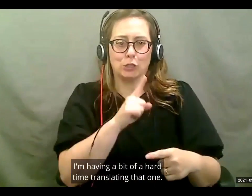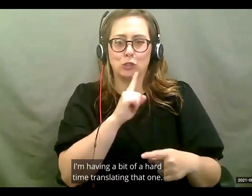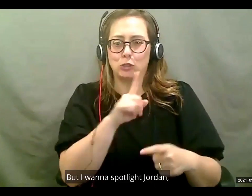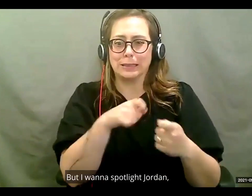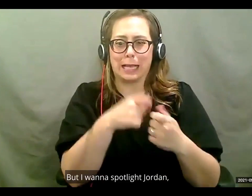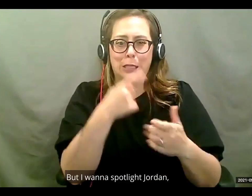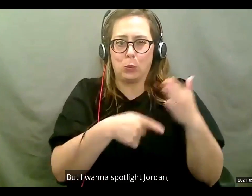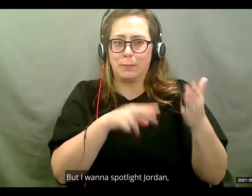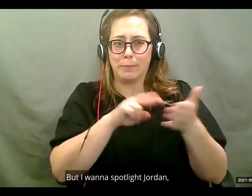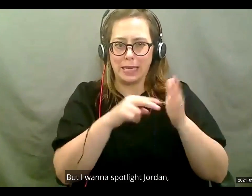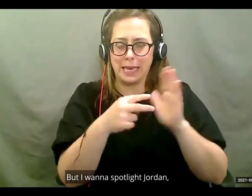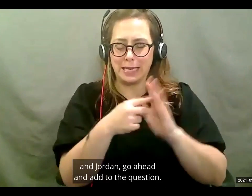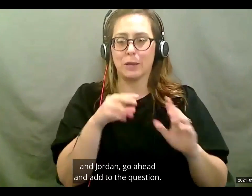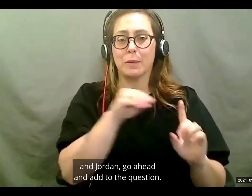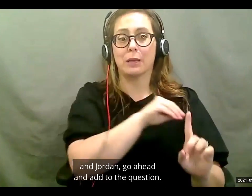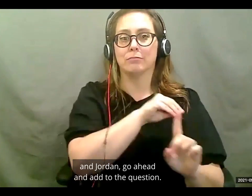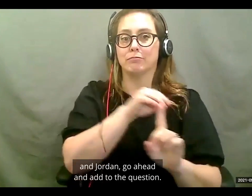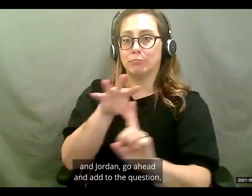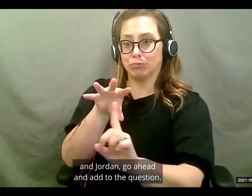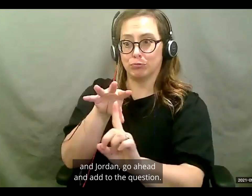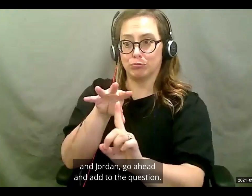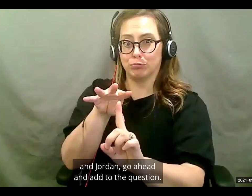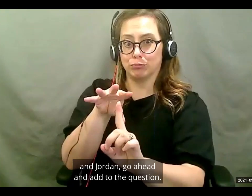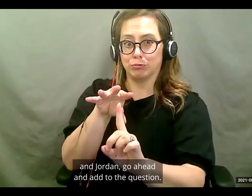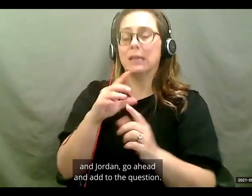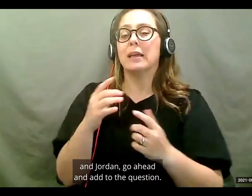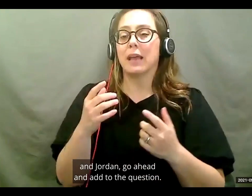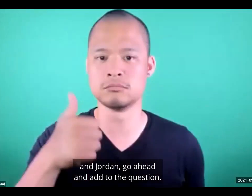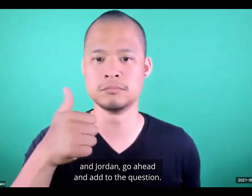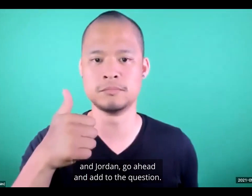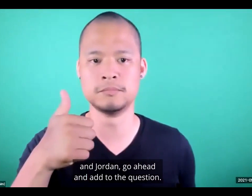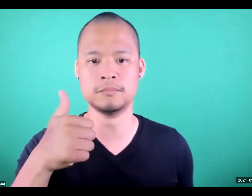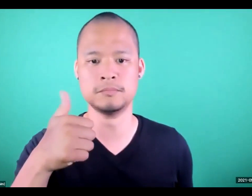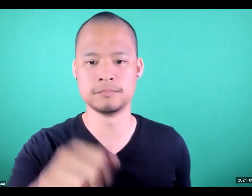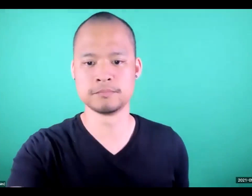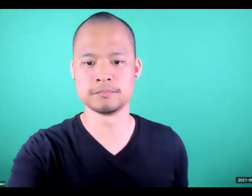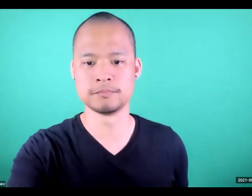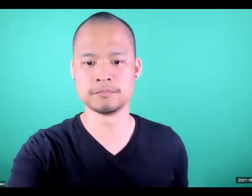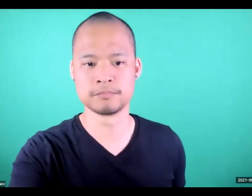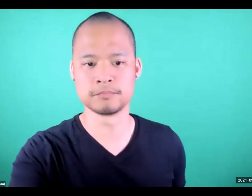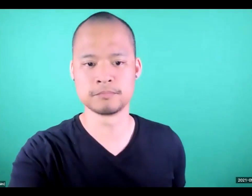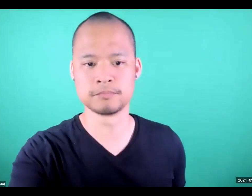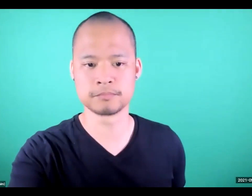one. But I'm going to spotlight Jordan, and Jordan, go ahead and answer the question.